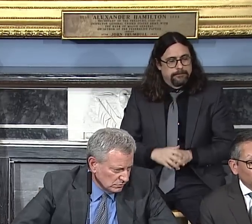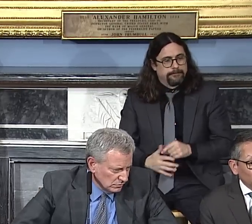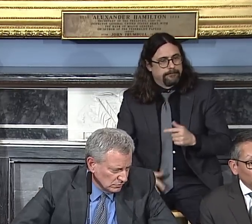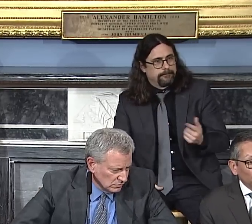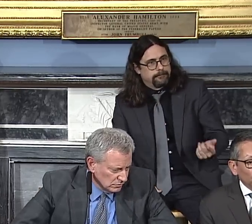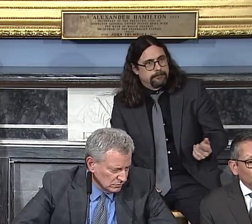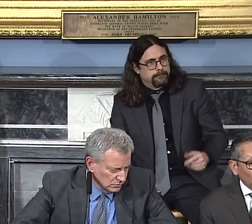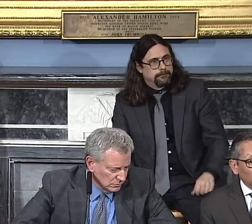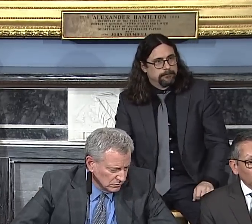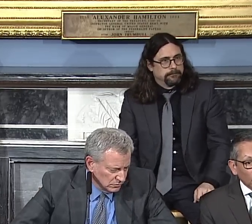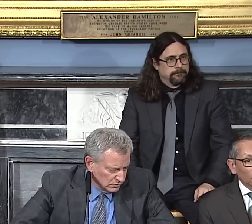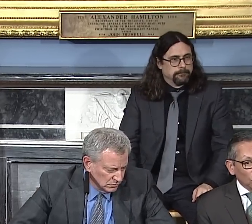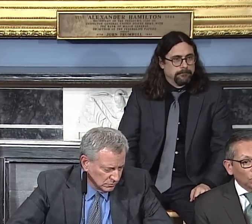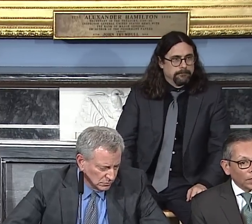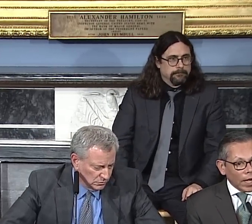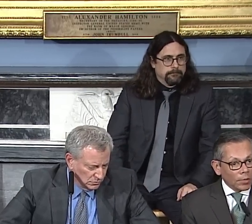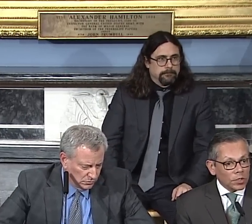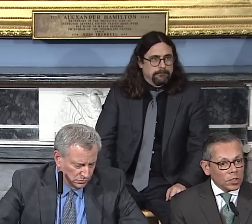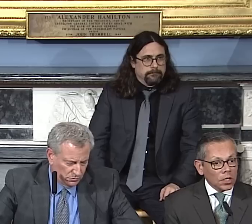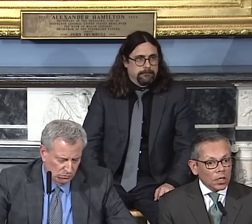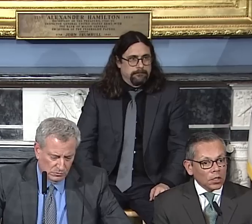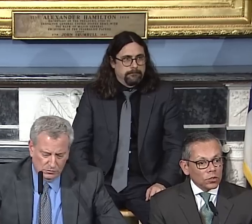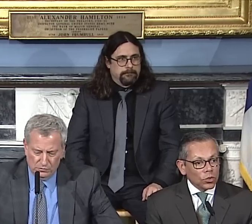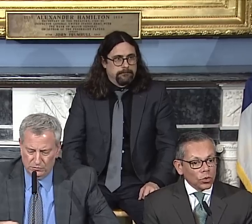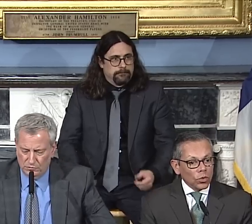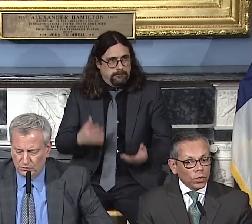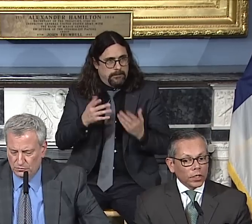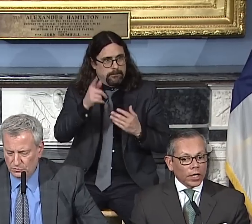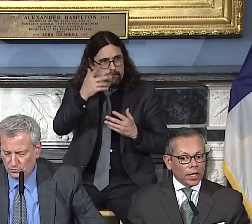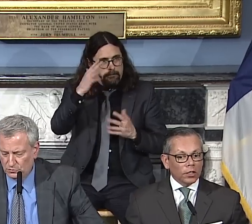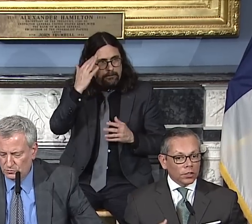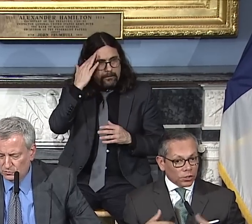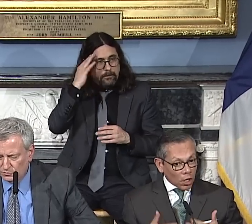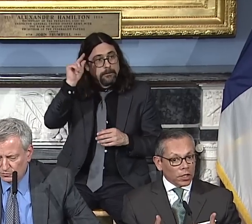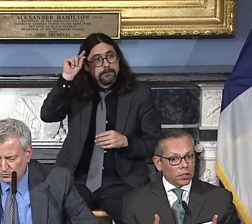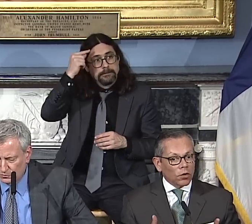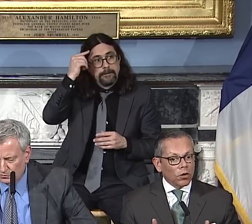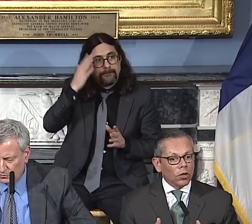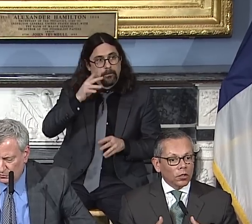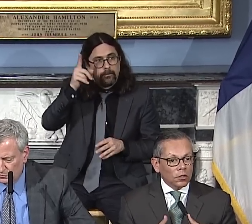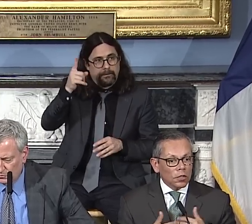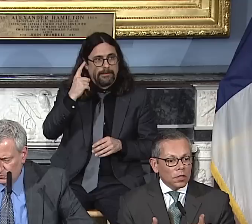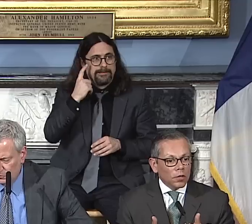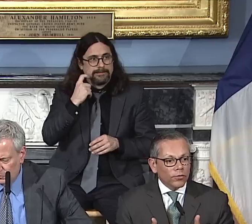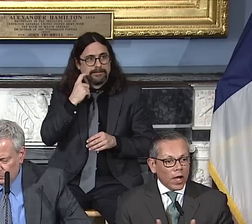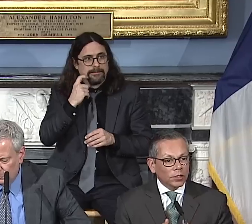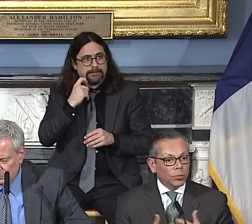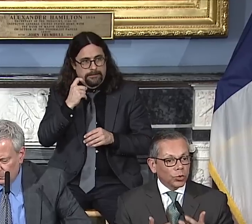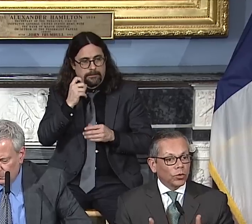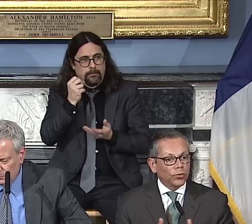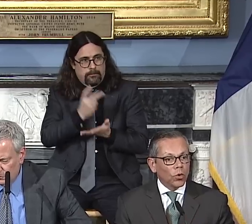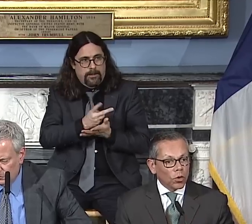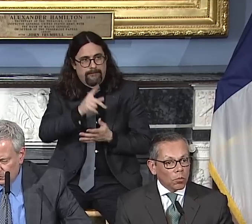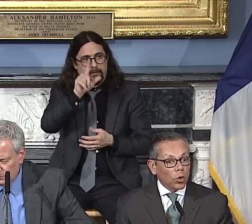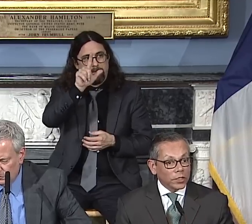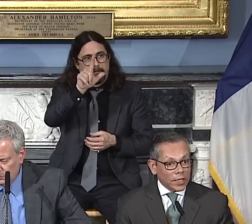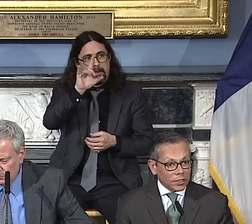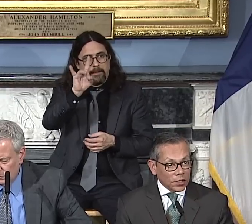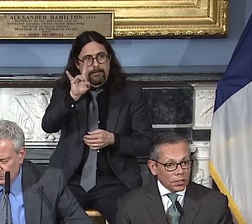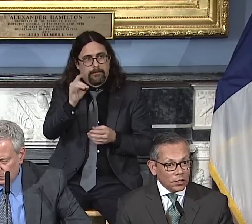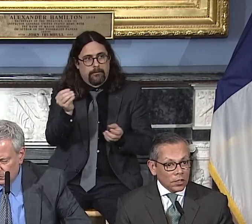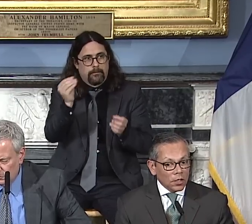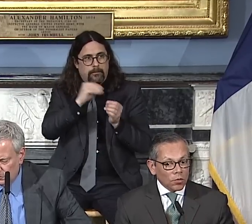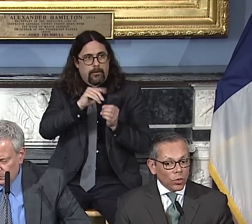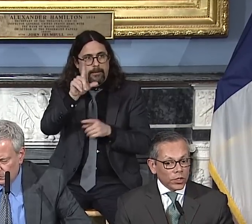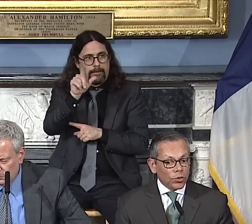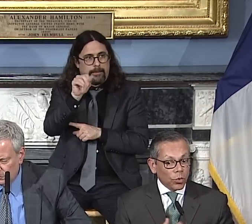also approved 28 more labs to get started on fast approval for more